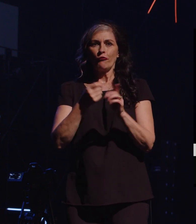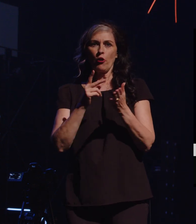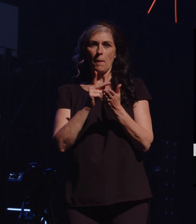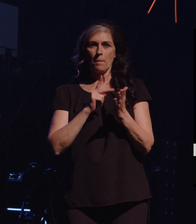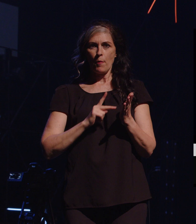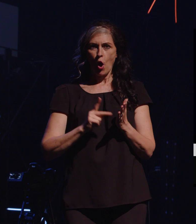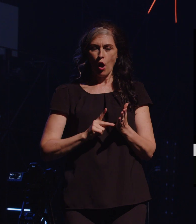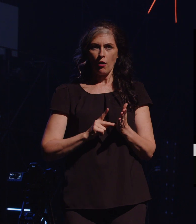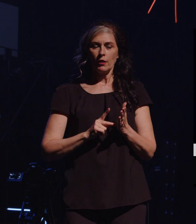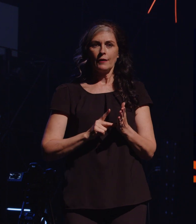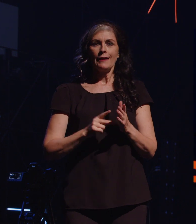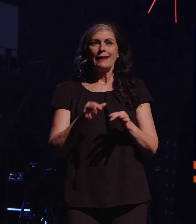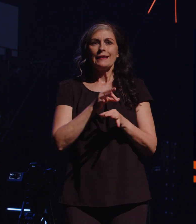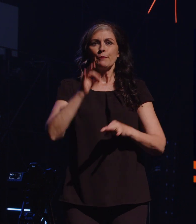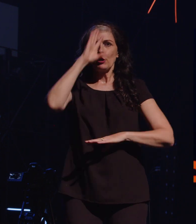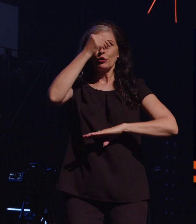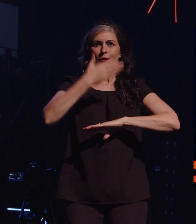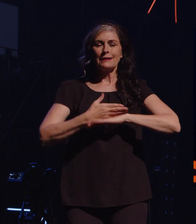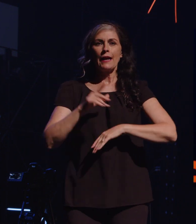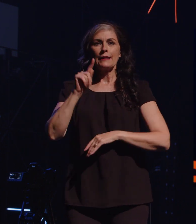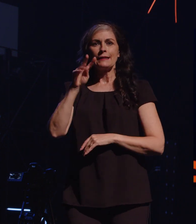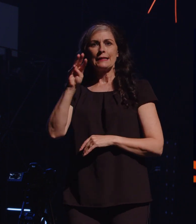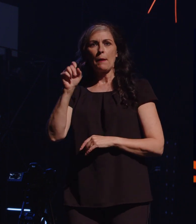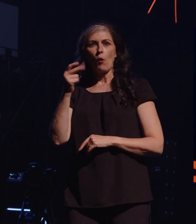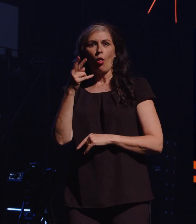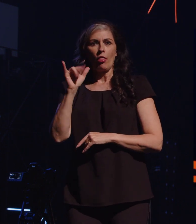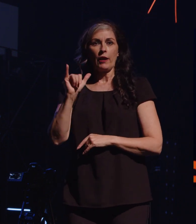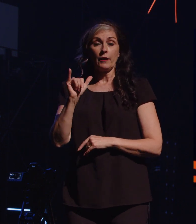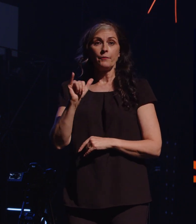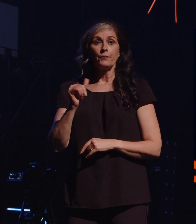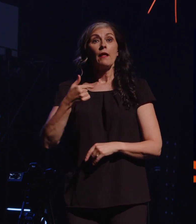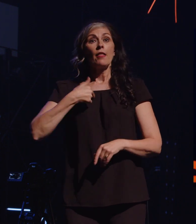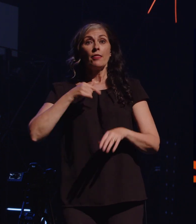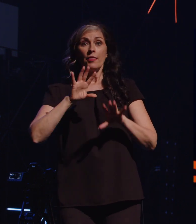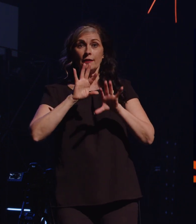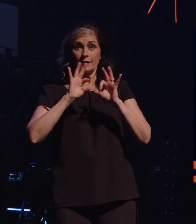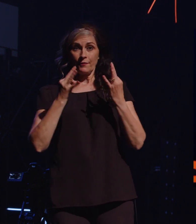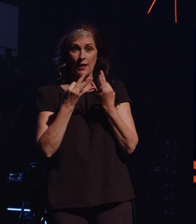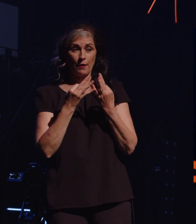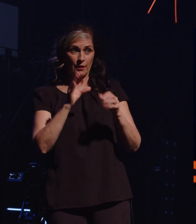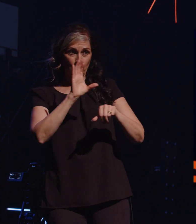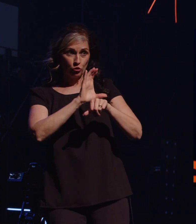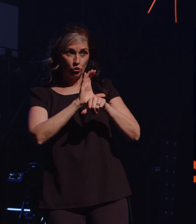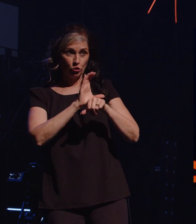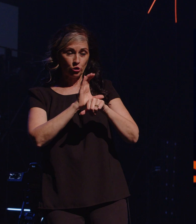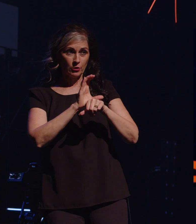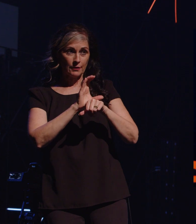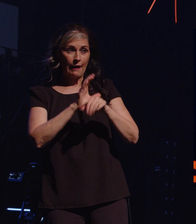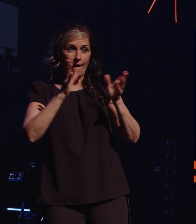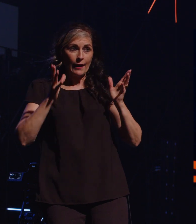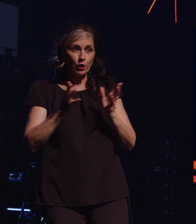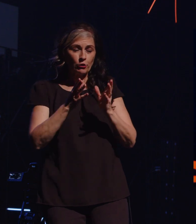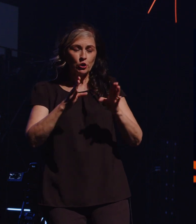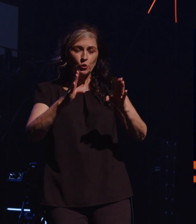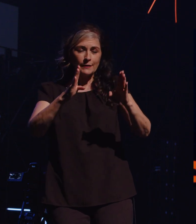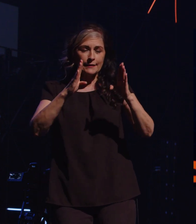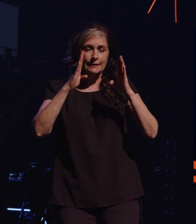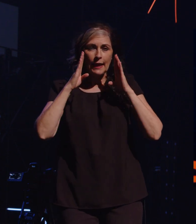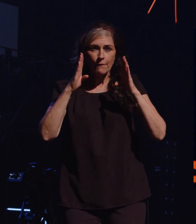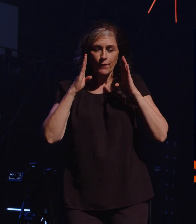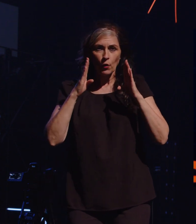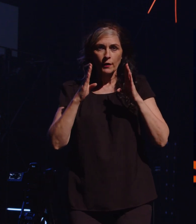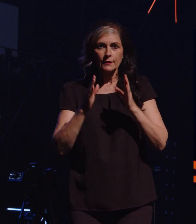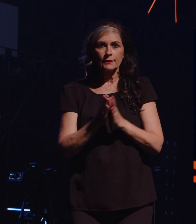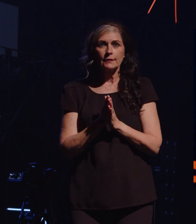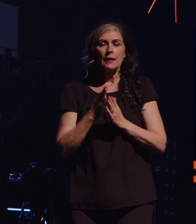son, Timothy. And girl family, I would just encourage us once again in these times, stay focused on